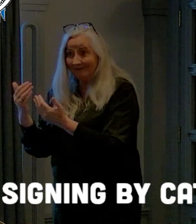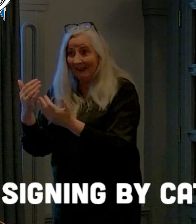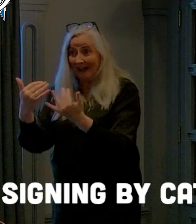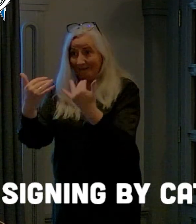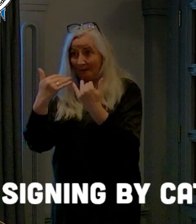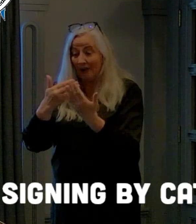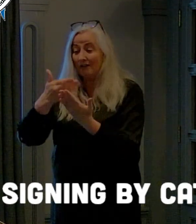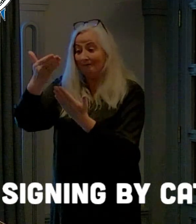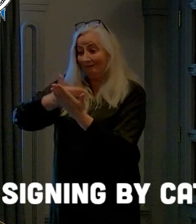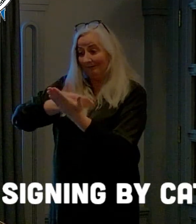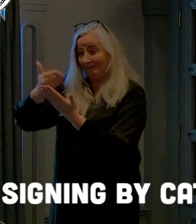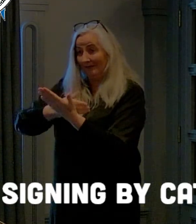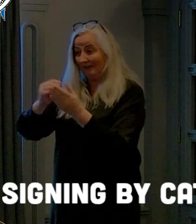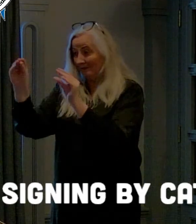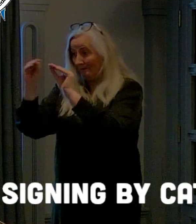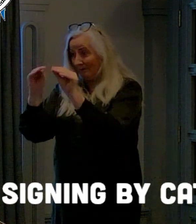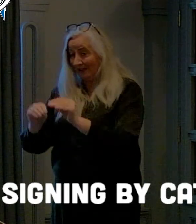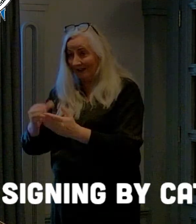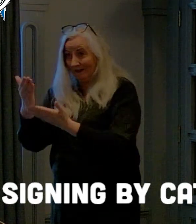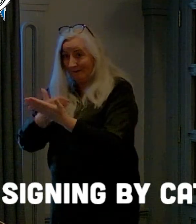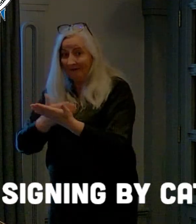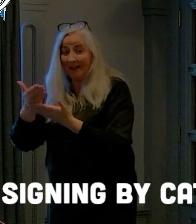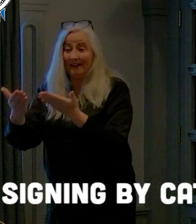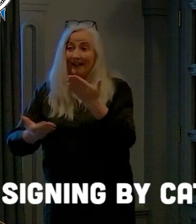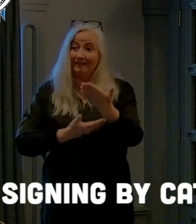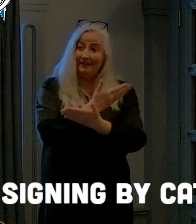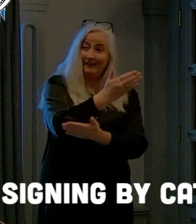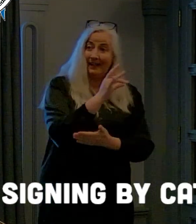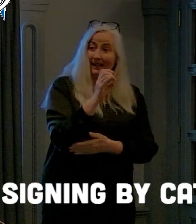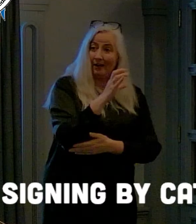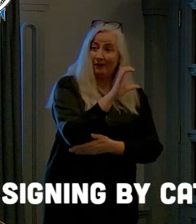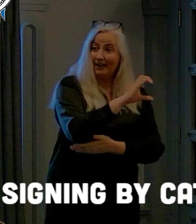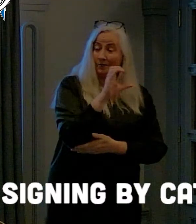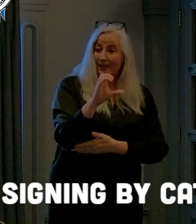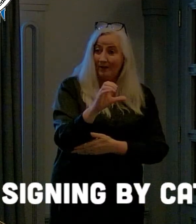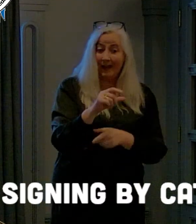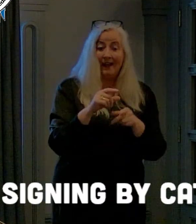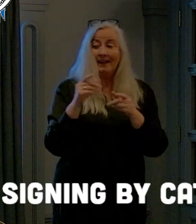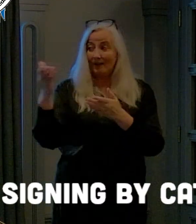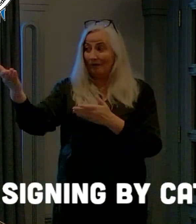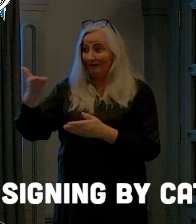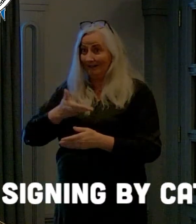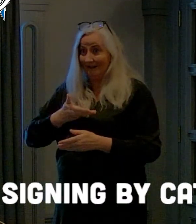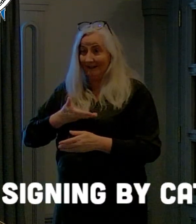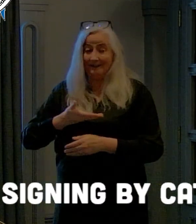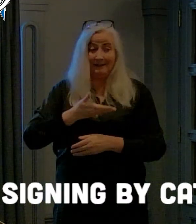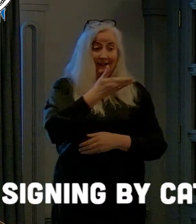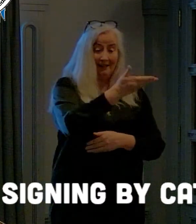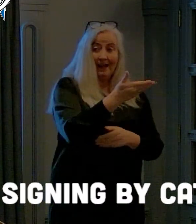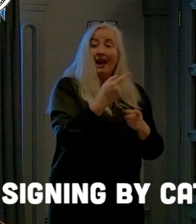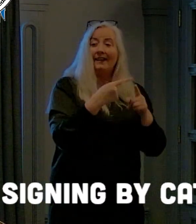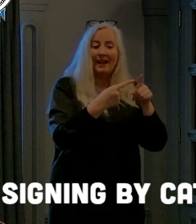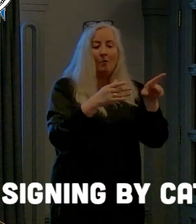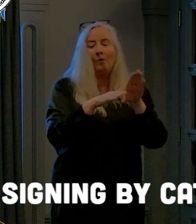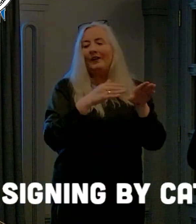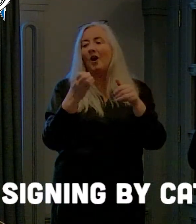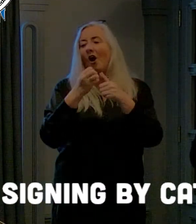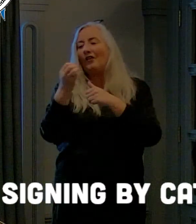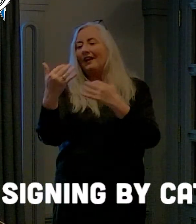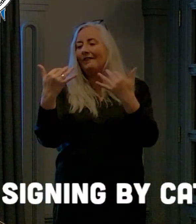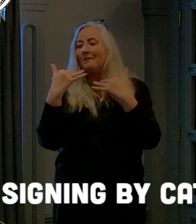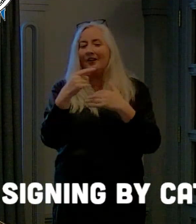got submitted, and then the climate action team would have taken that information and combined it with other information they